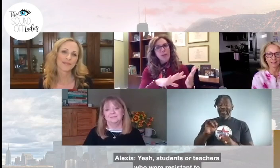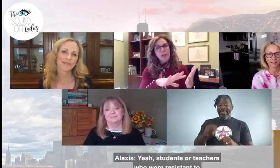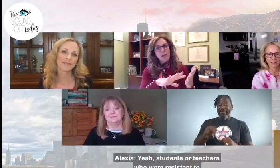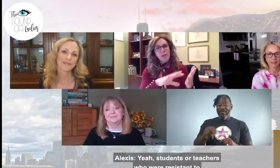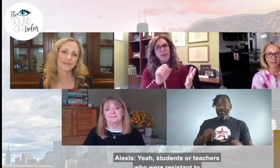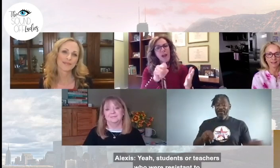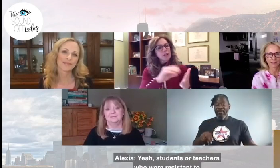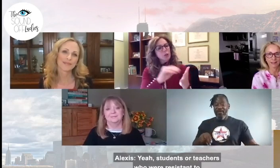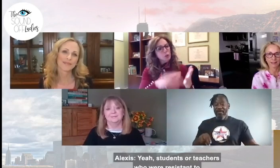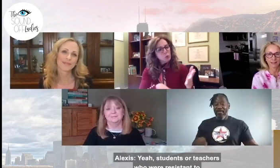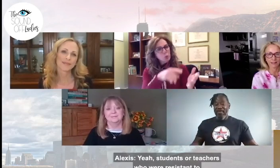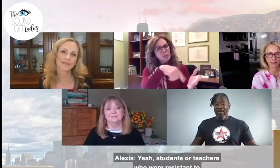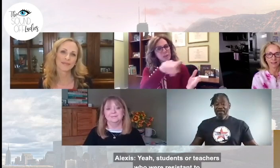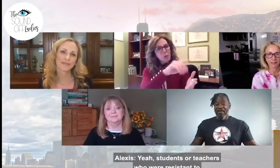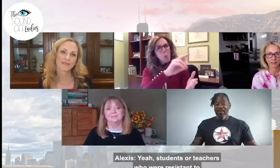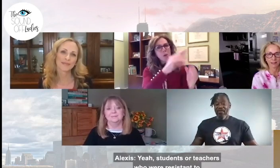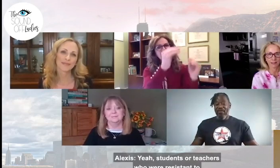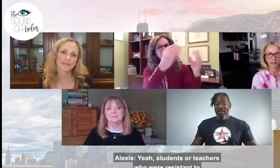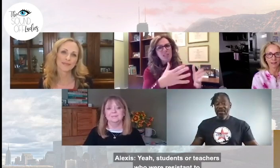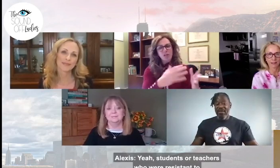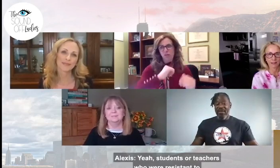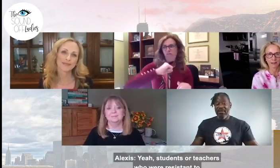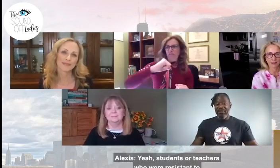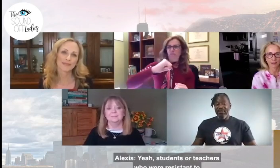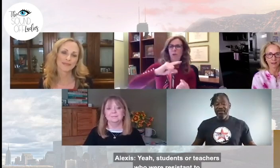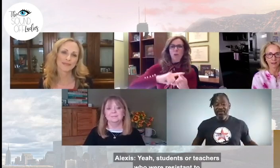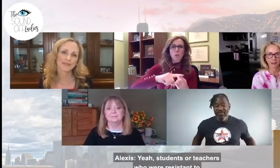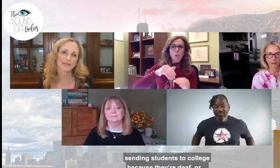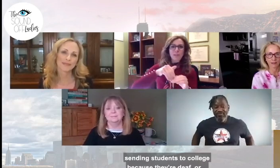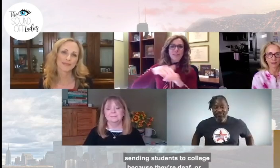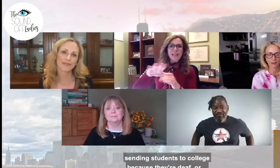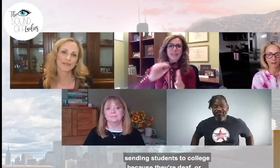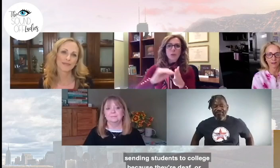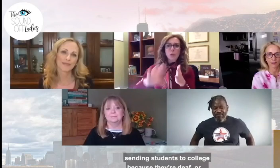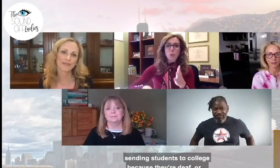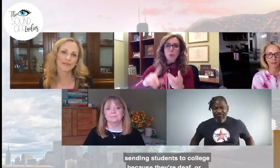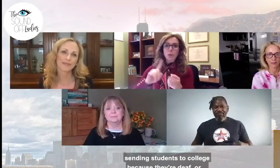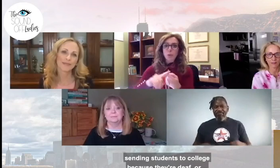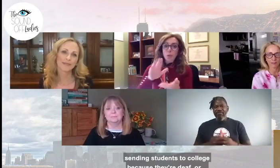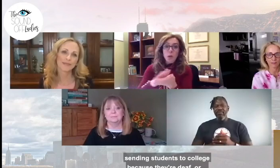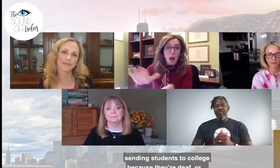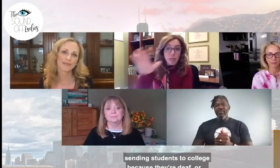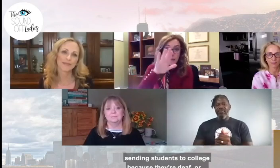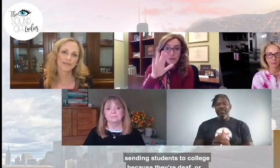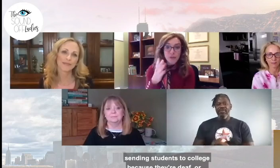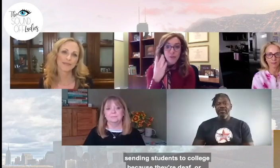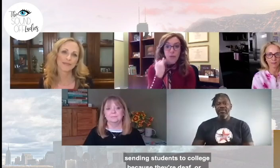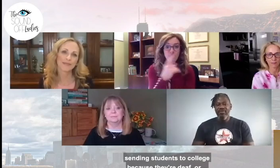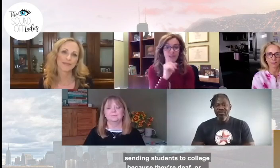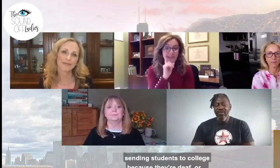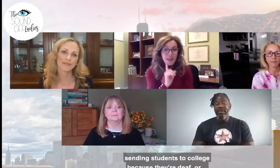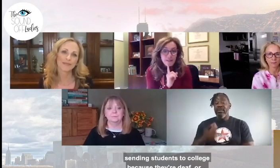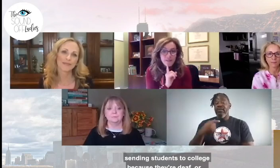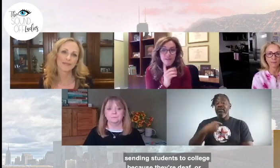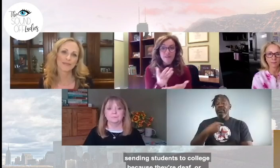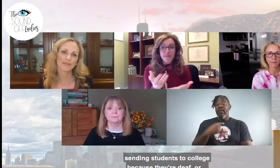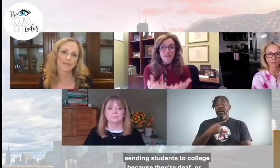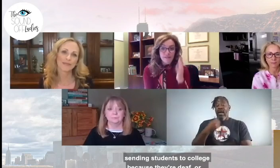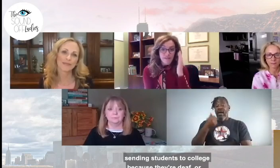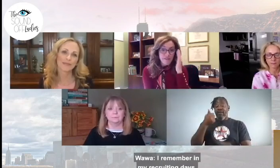resistance where I had to intervene, or yeah, students or teachers that were resistant and didn't want to go to Gallaudet